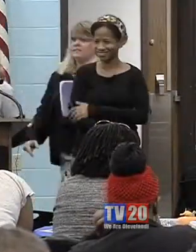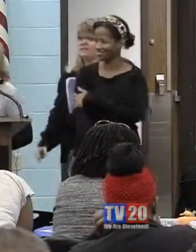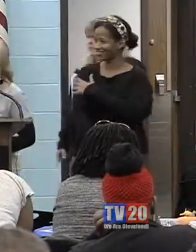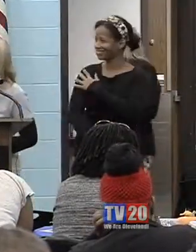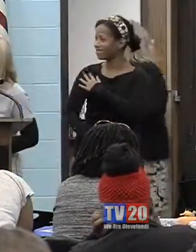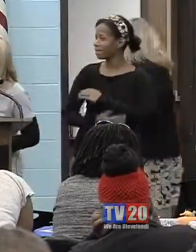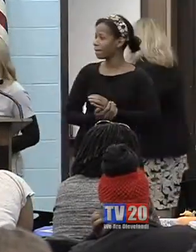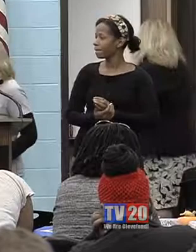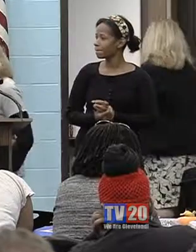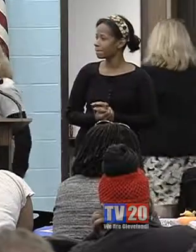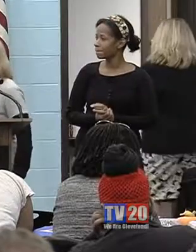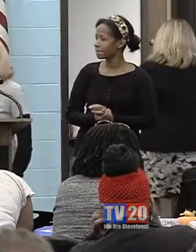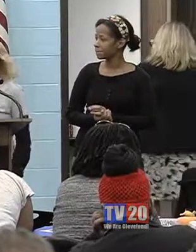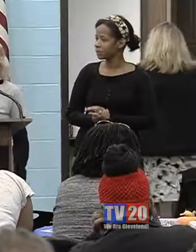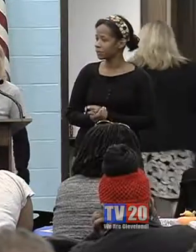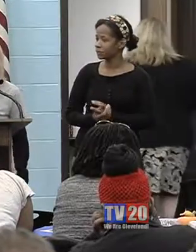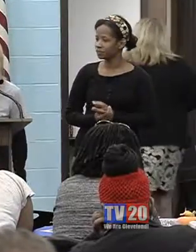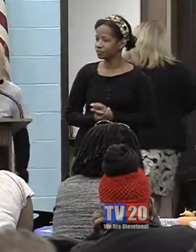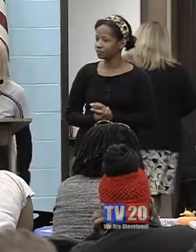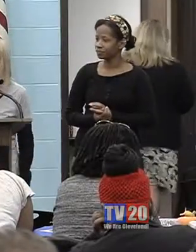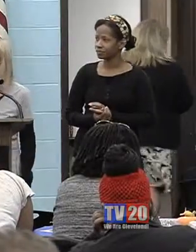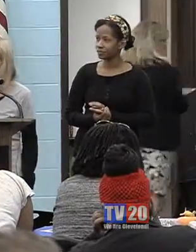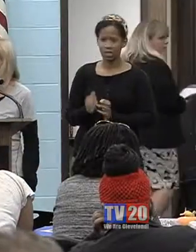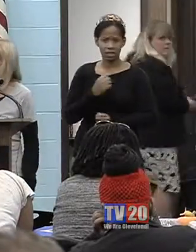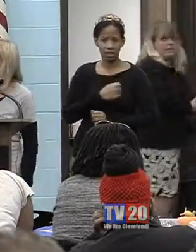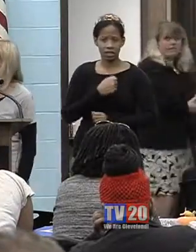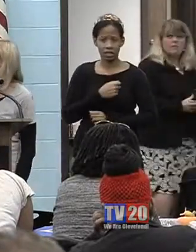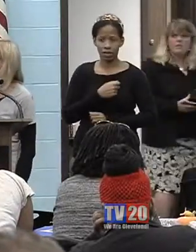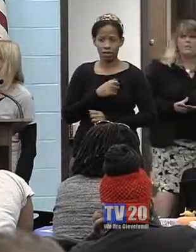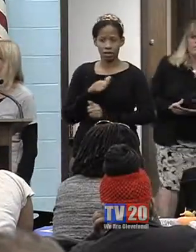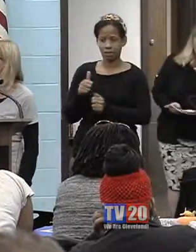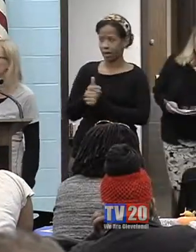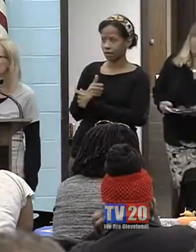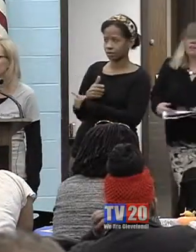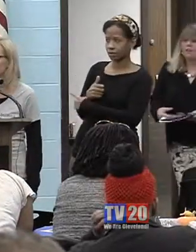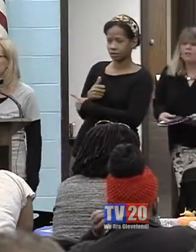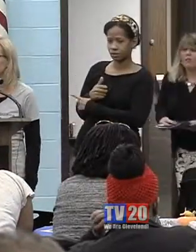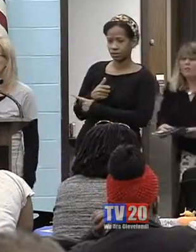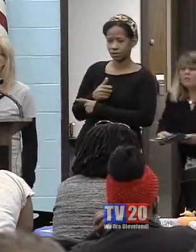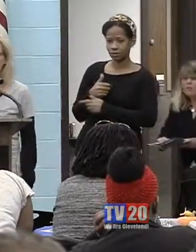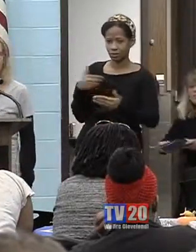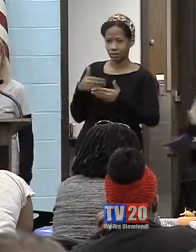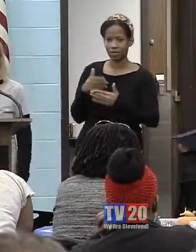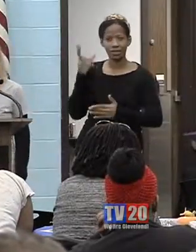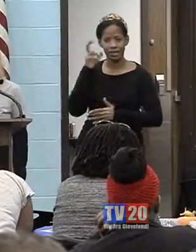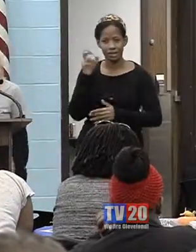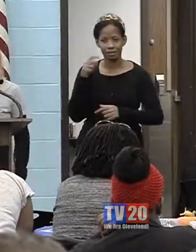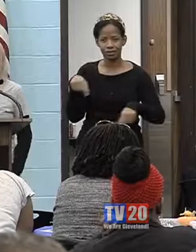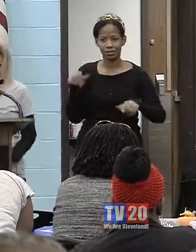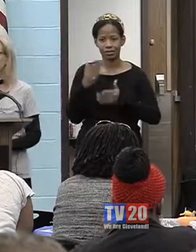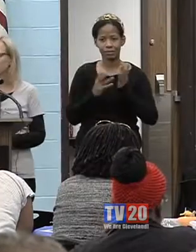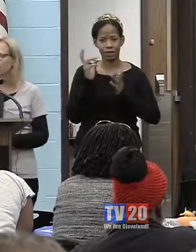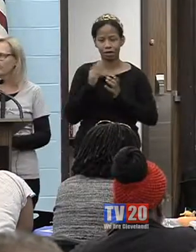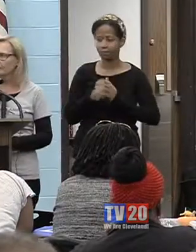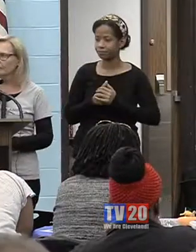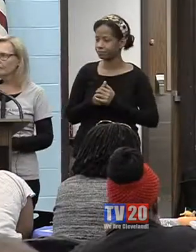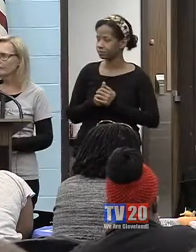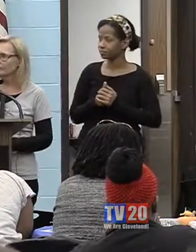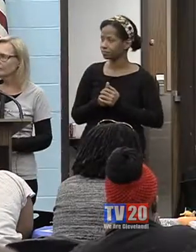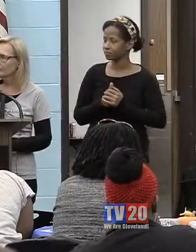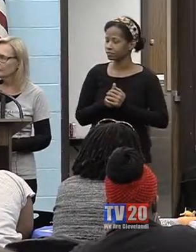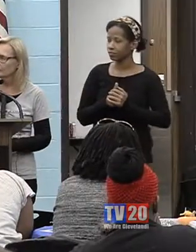Okay, all right, thank you. So, sorry about that in the back. Stand a little closer. So you